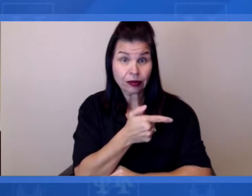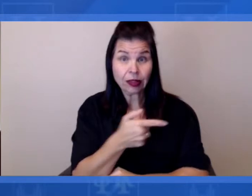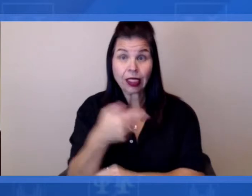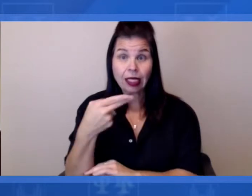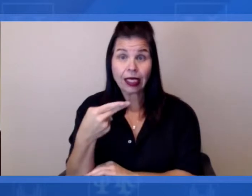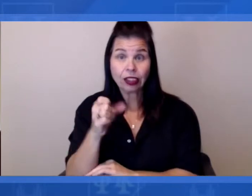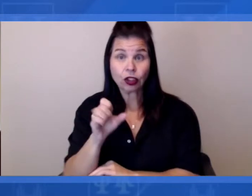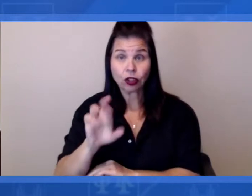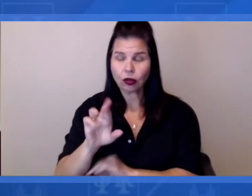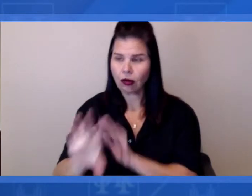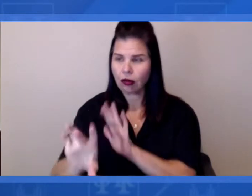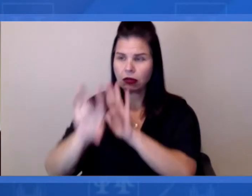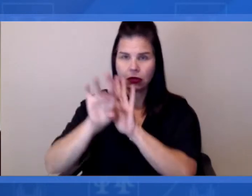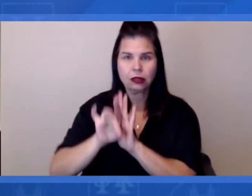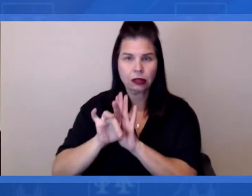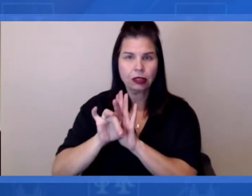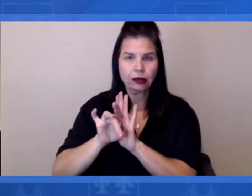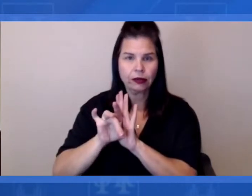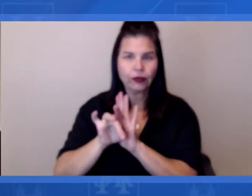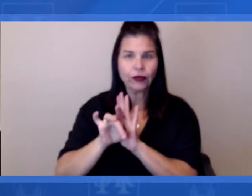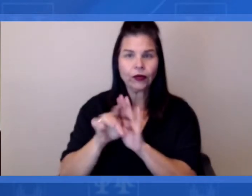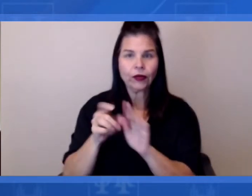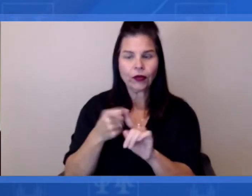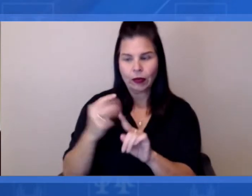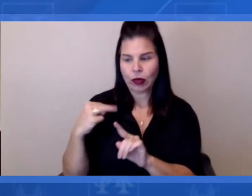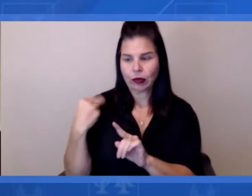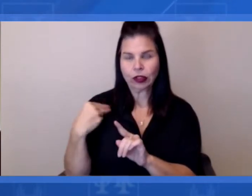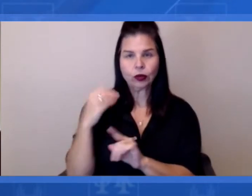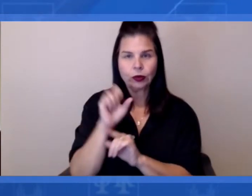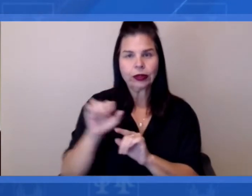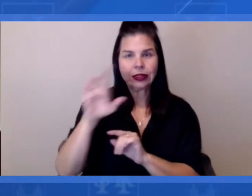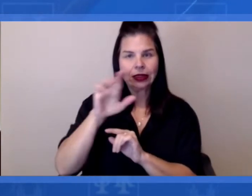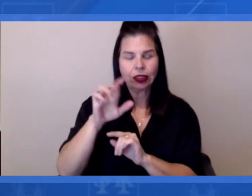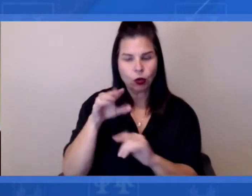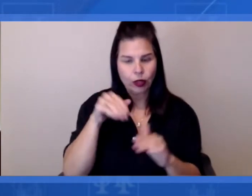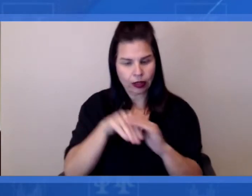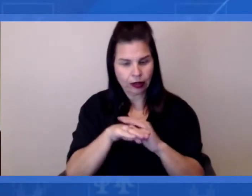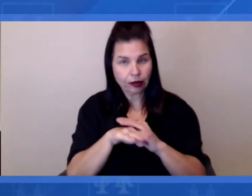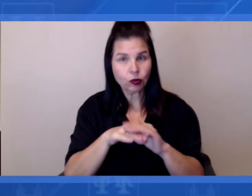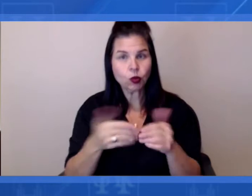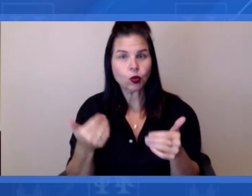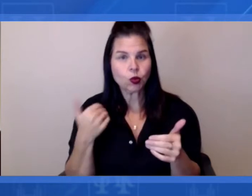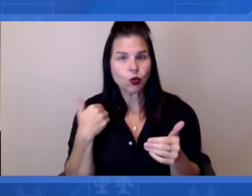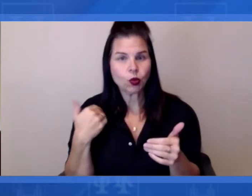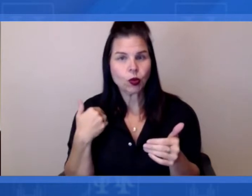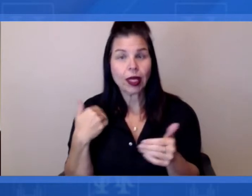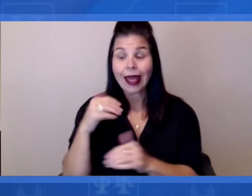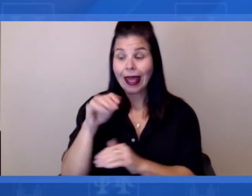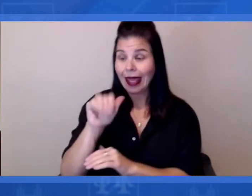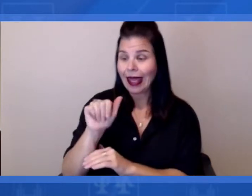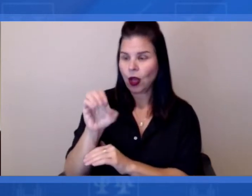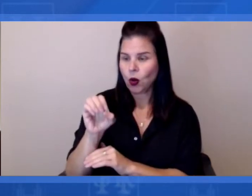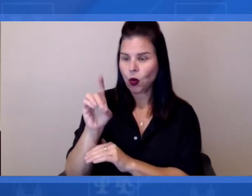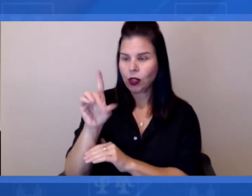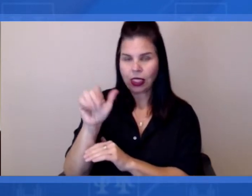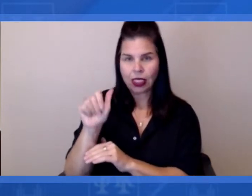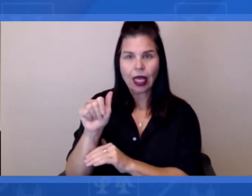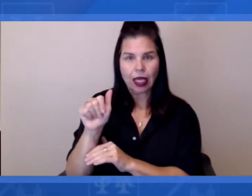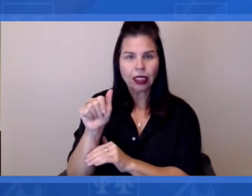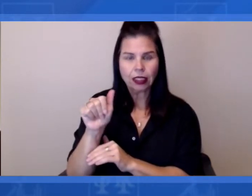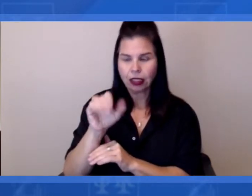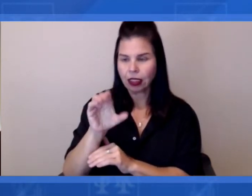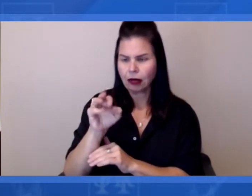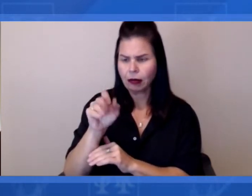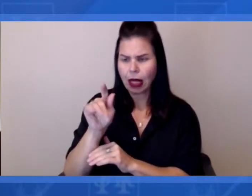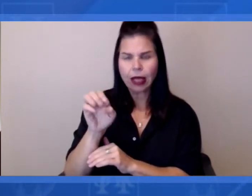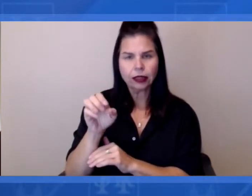HSR was selected by the Ministry for Seniors and Accessibility to have its AODA compliance